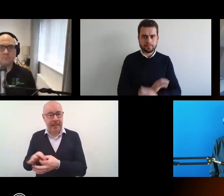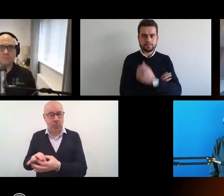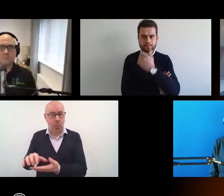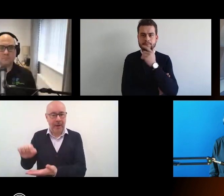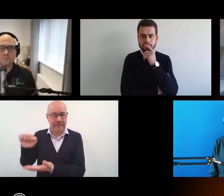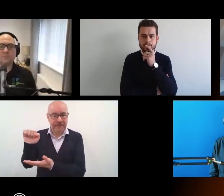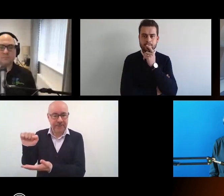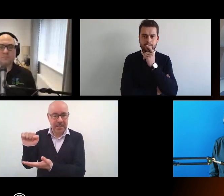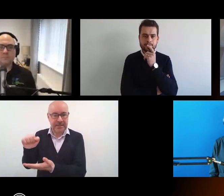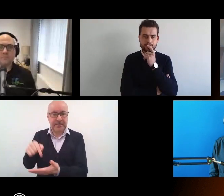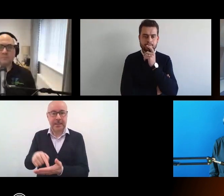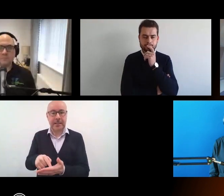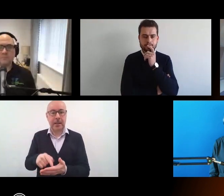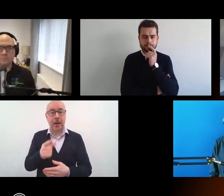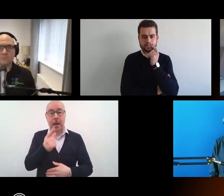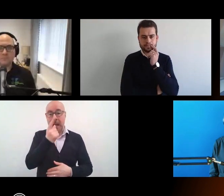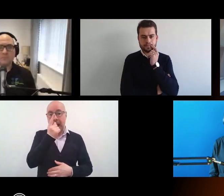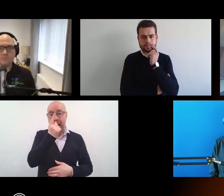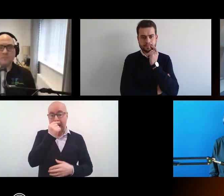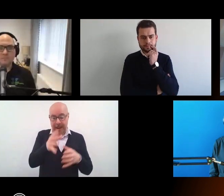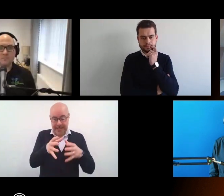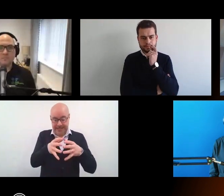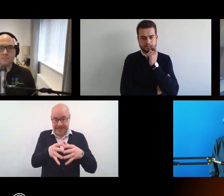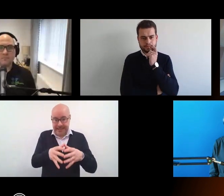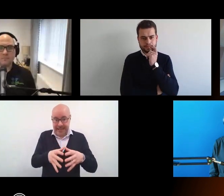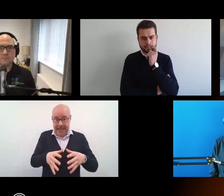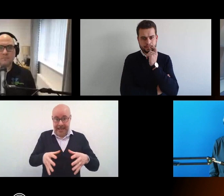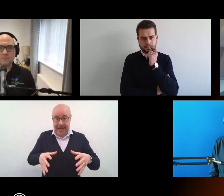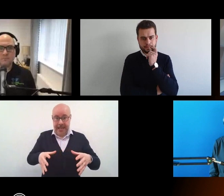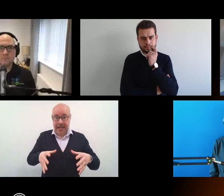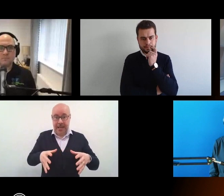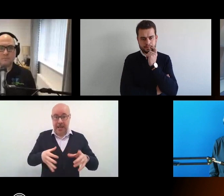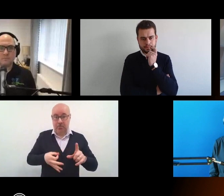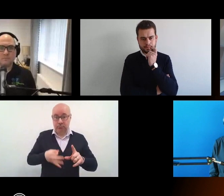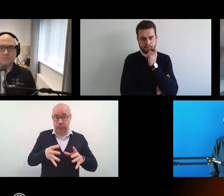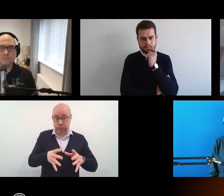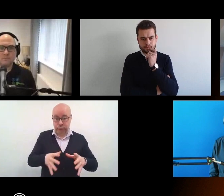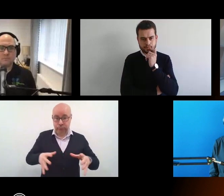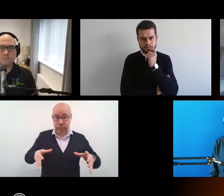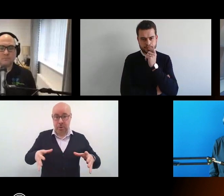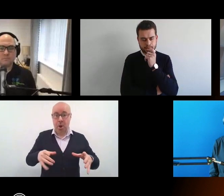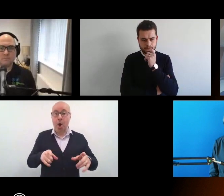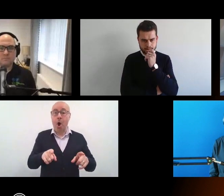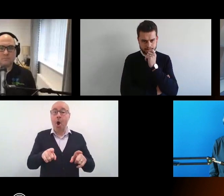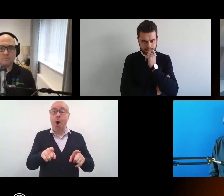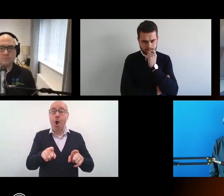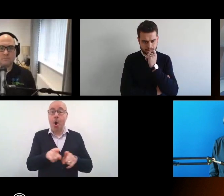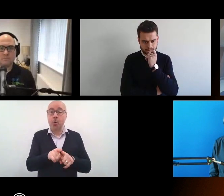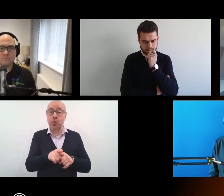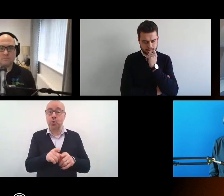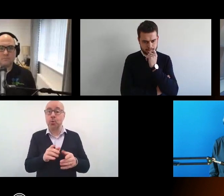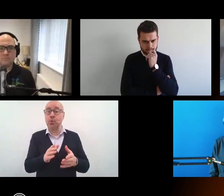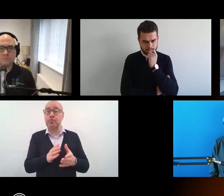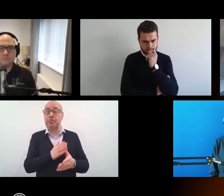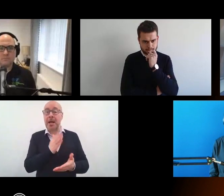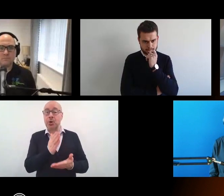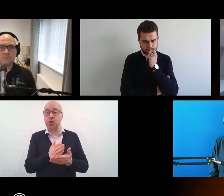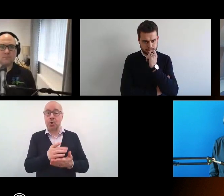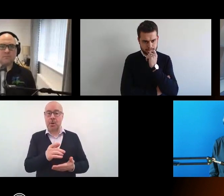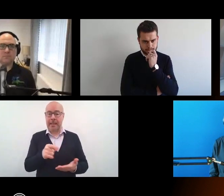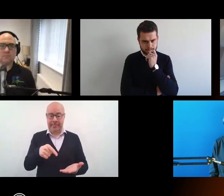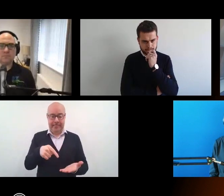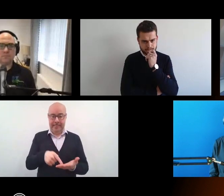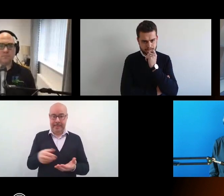building capacity within the workforce, and ultimately to make sure that the reason for doing this, that